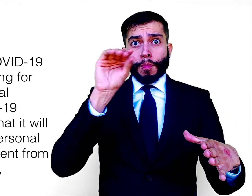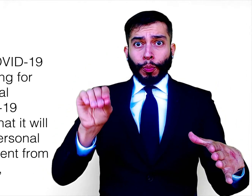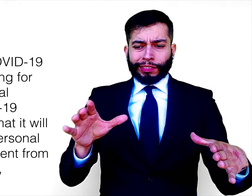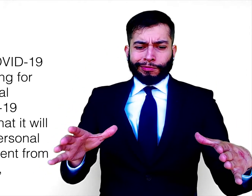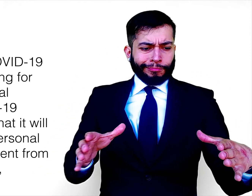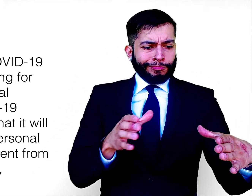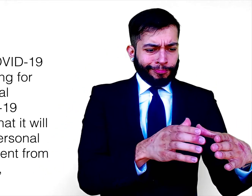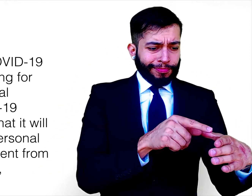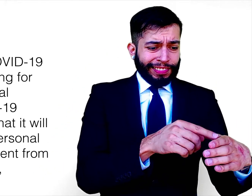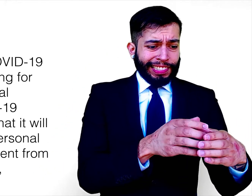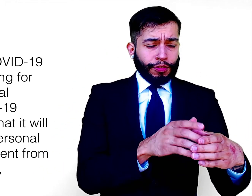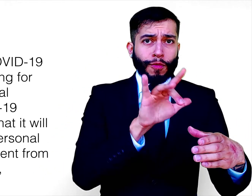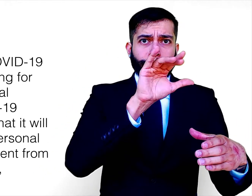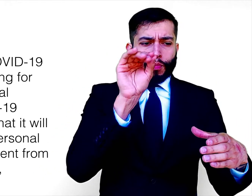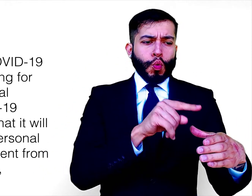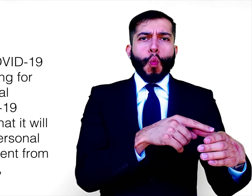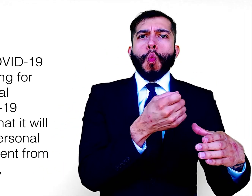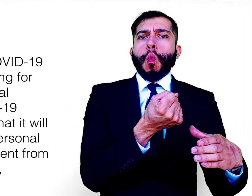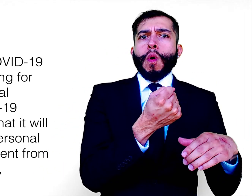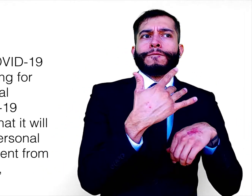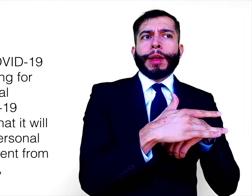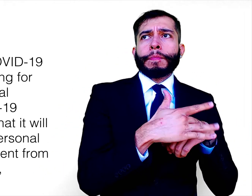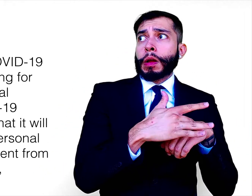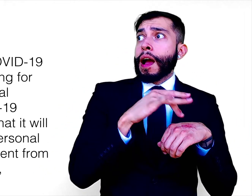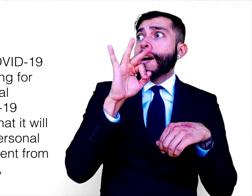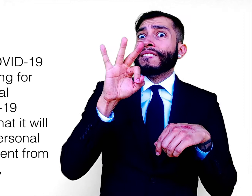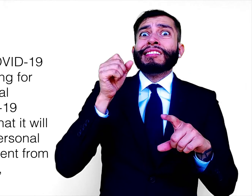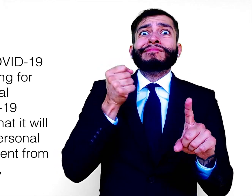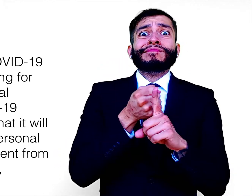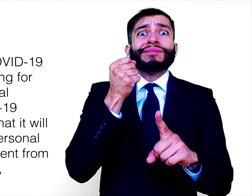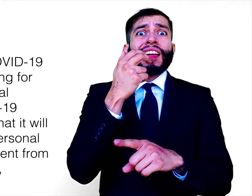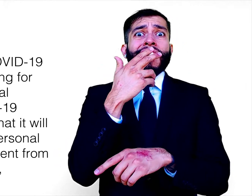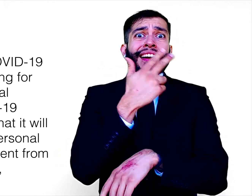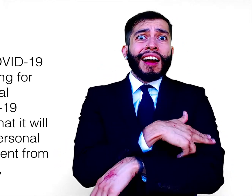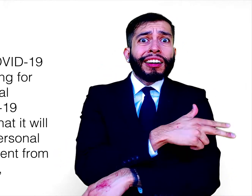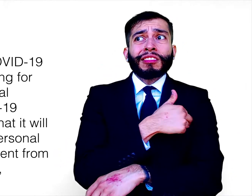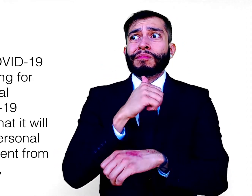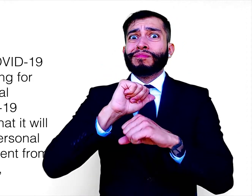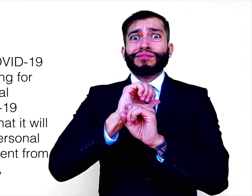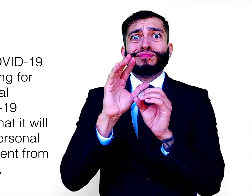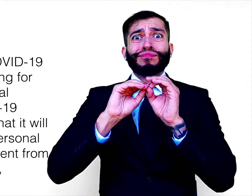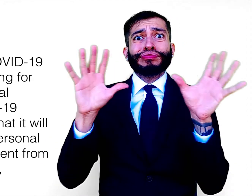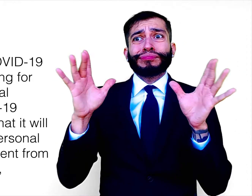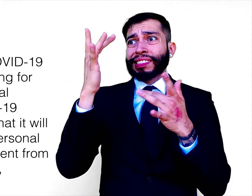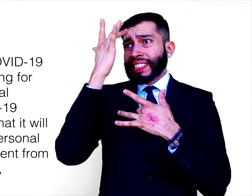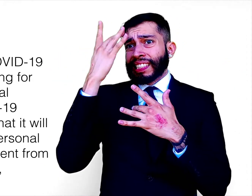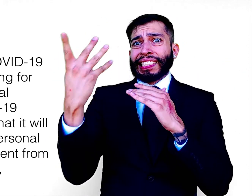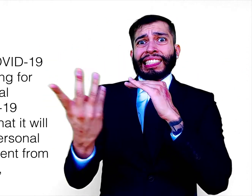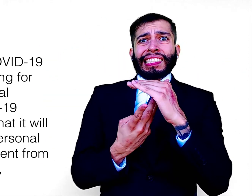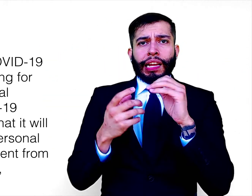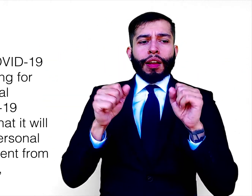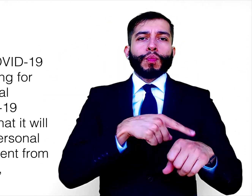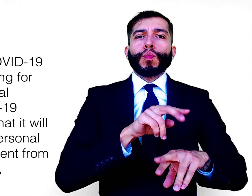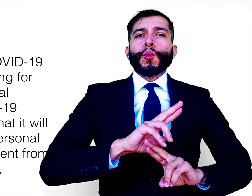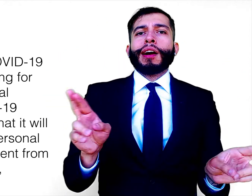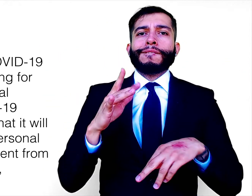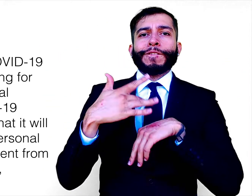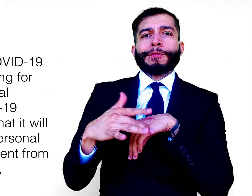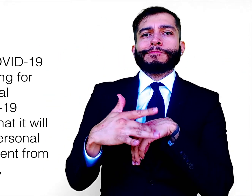equipment from any public source, whether federal, state, or local, for the